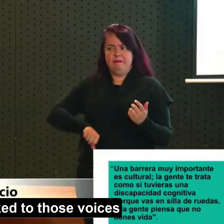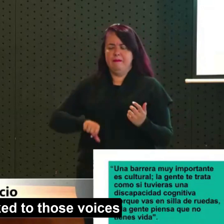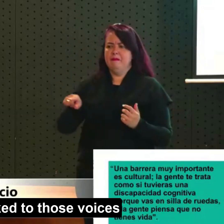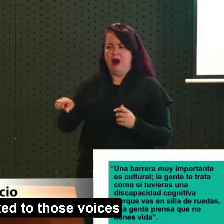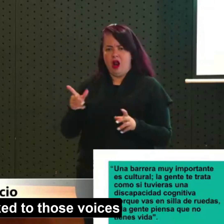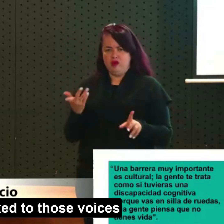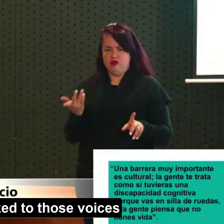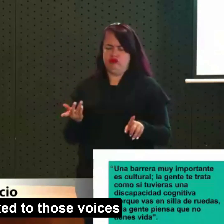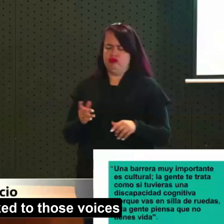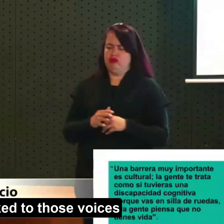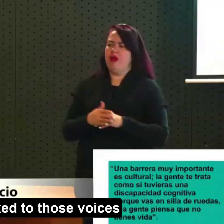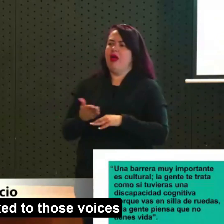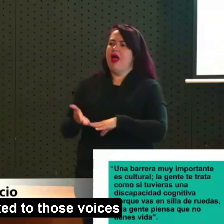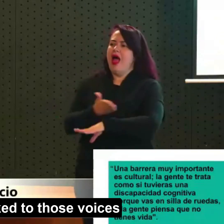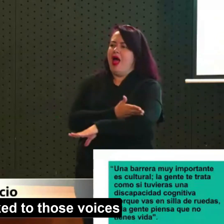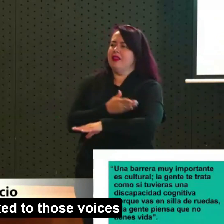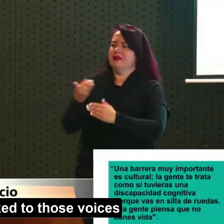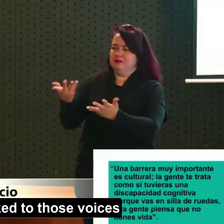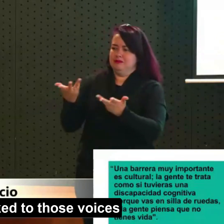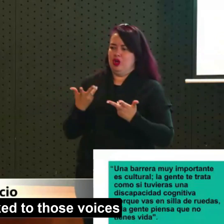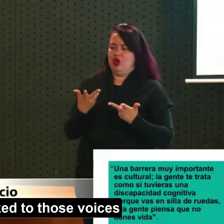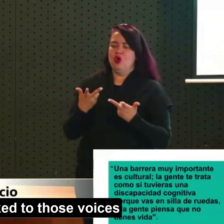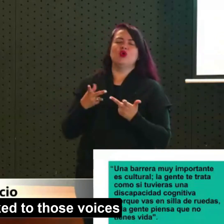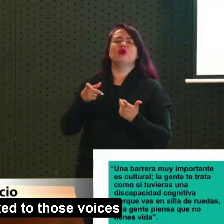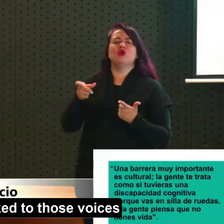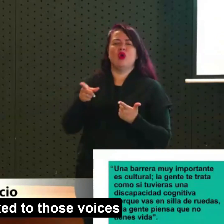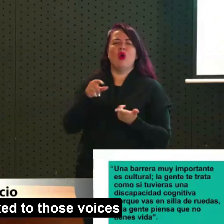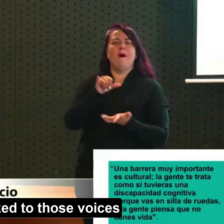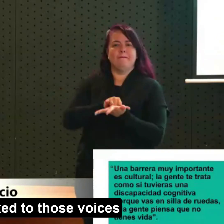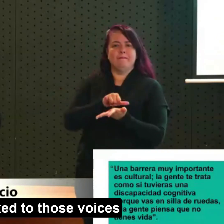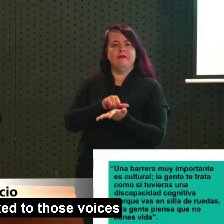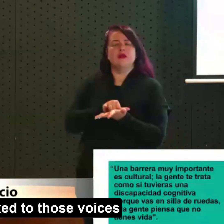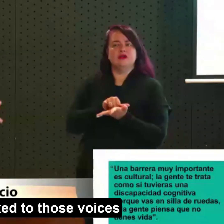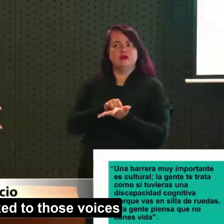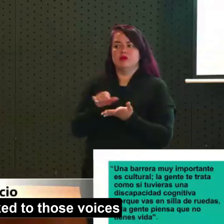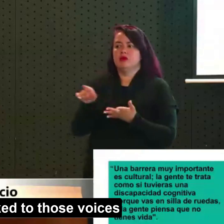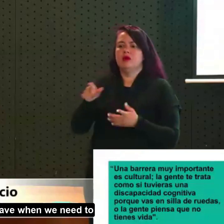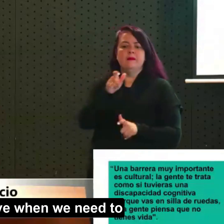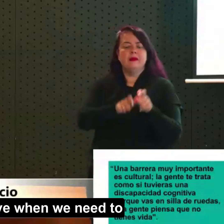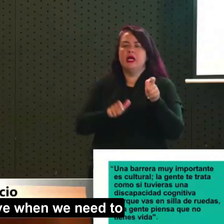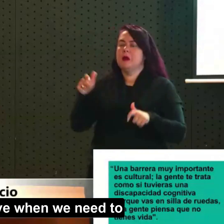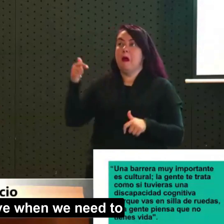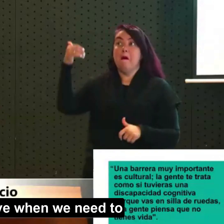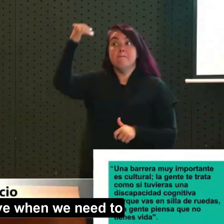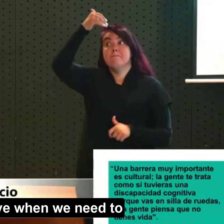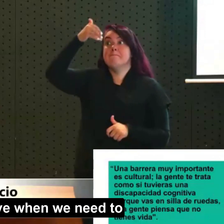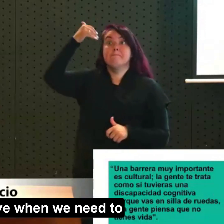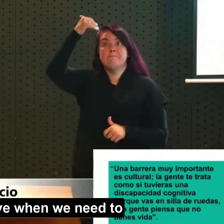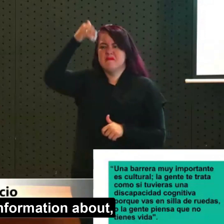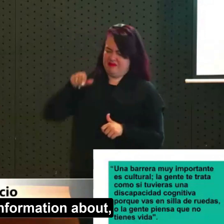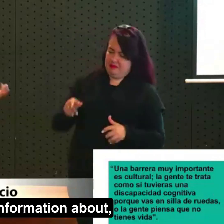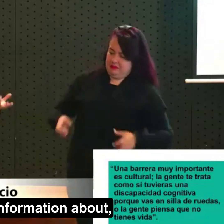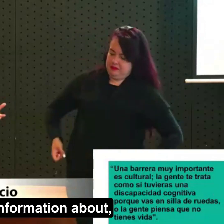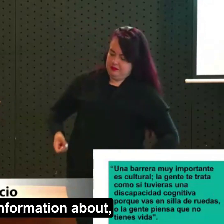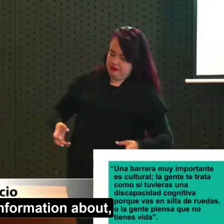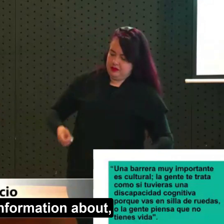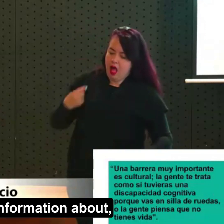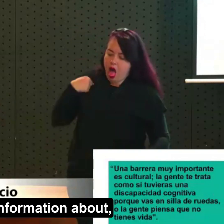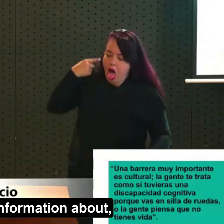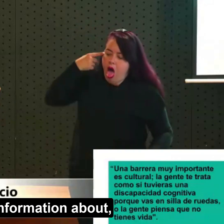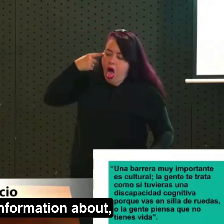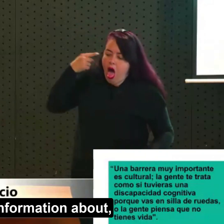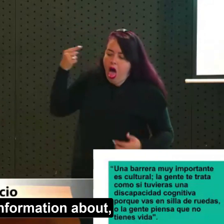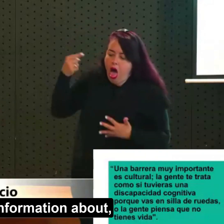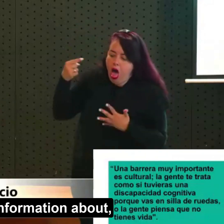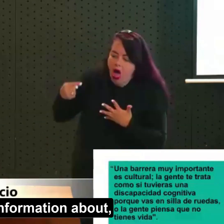world. This is linked to those voids that we have when we need to